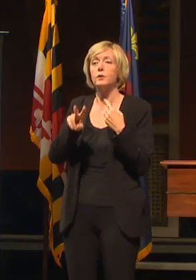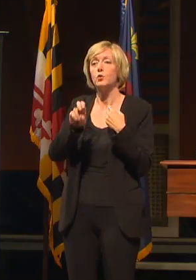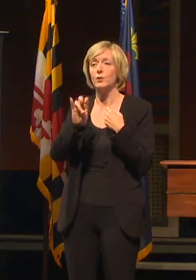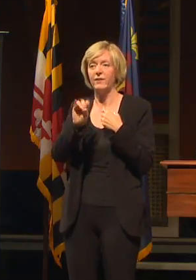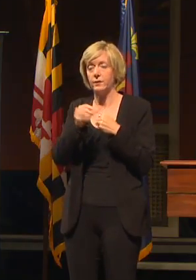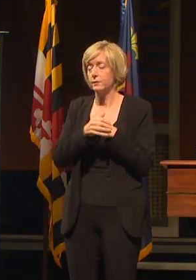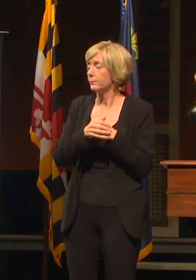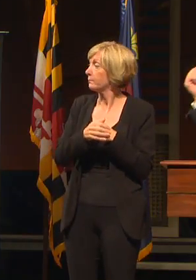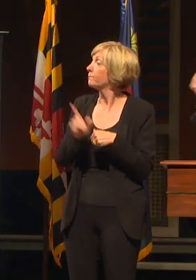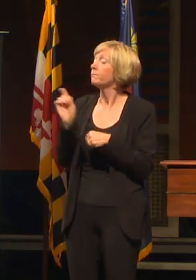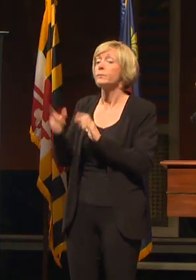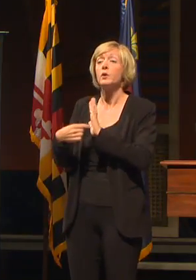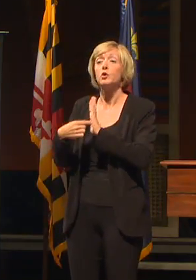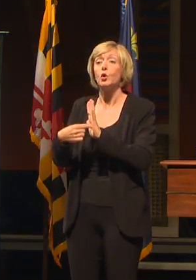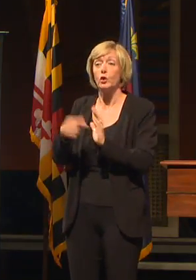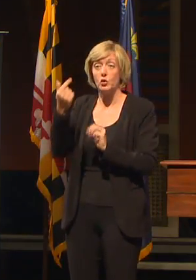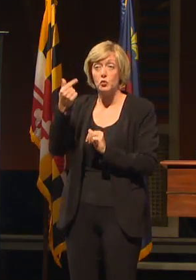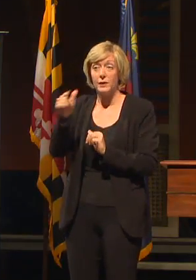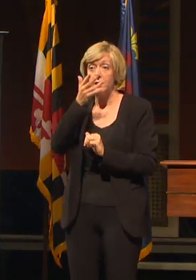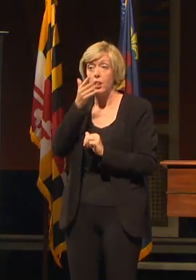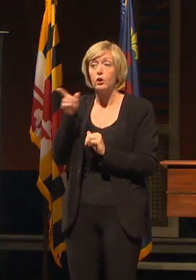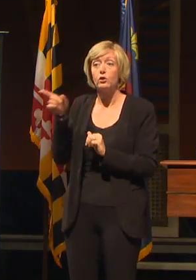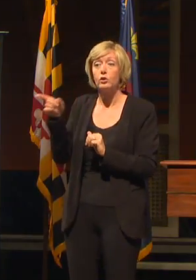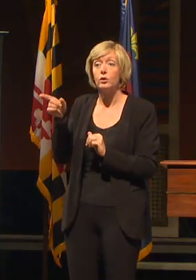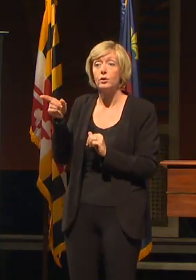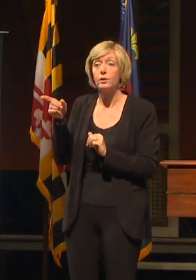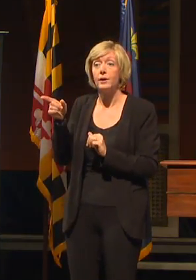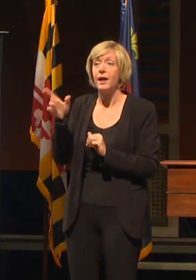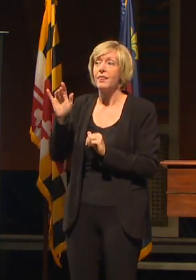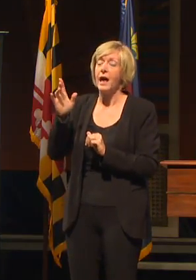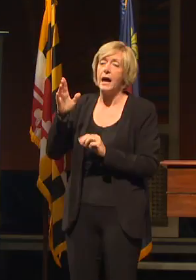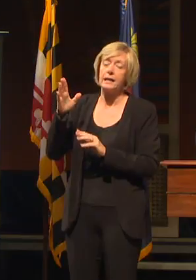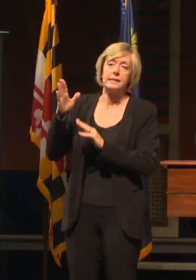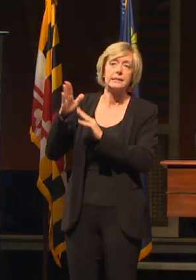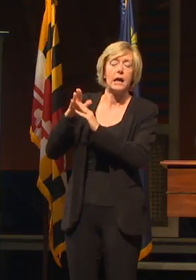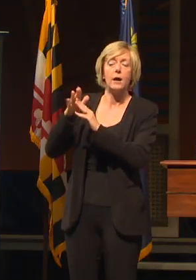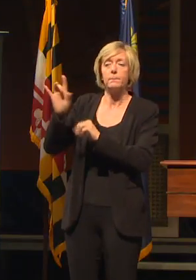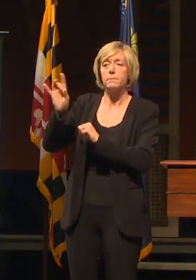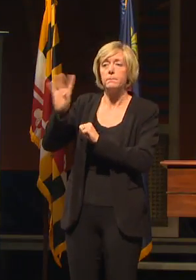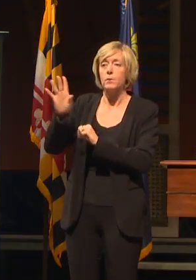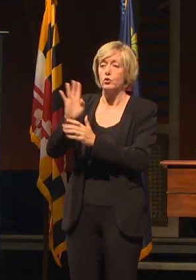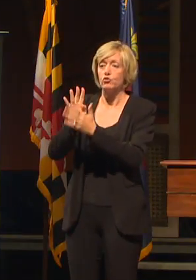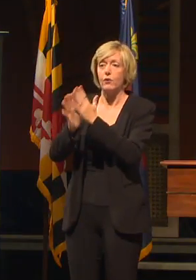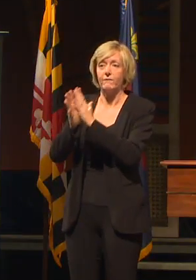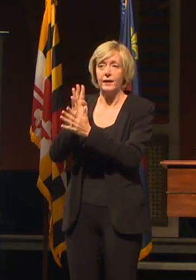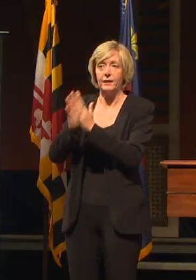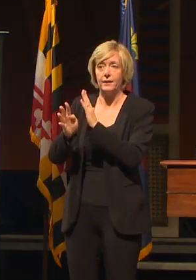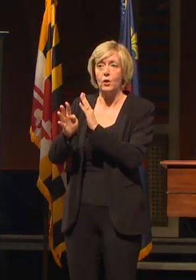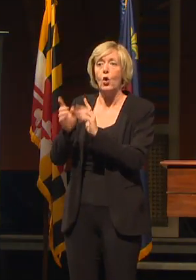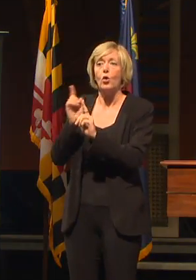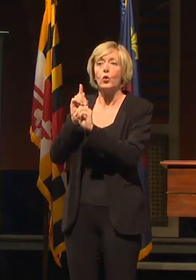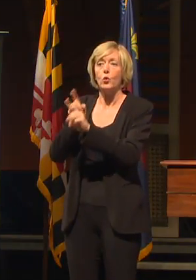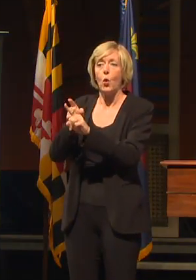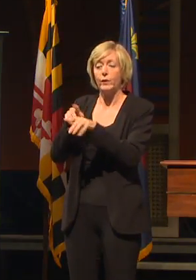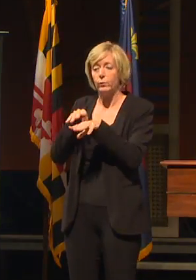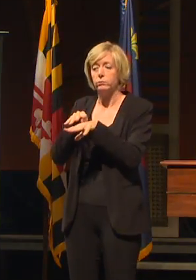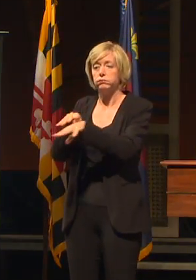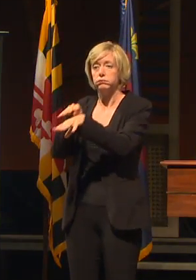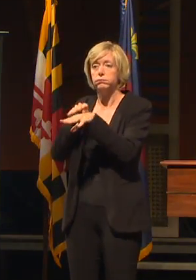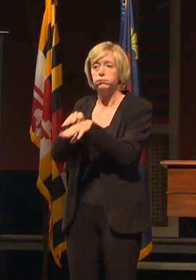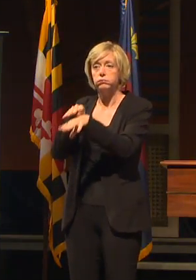270. And what it shows, the bright green, says at peak traffic times, traffic will flow at 60+ miles